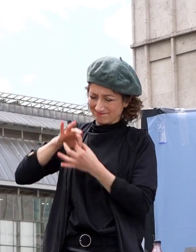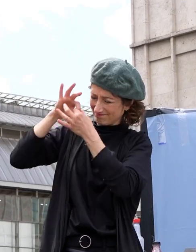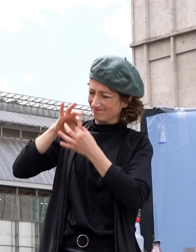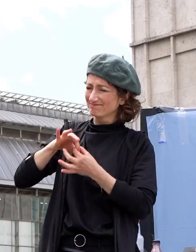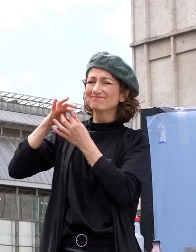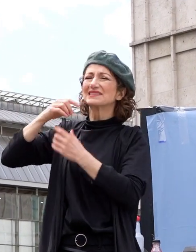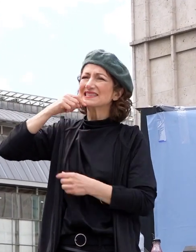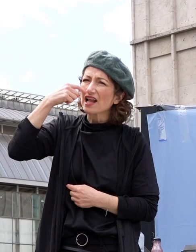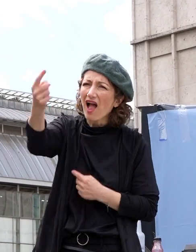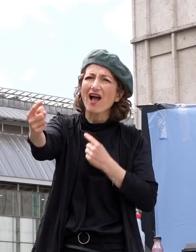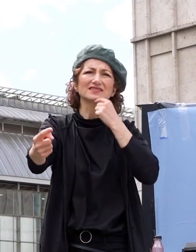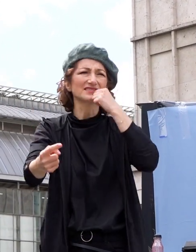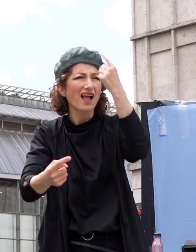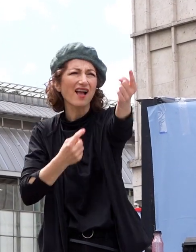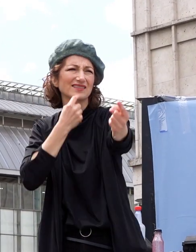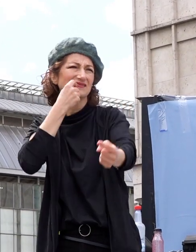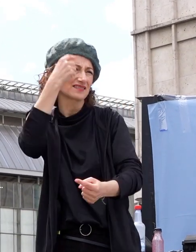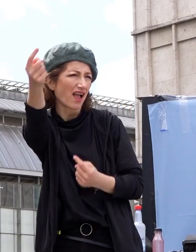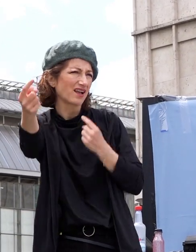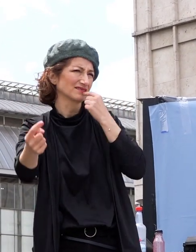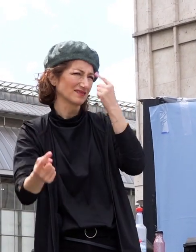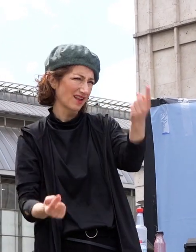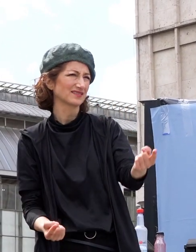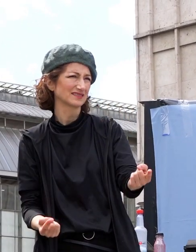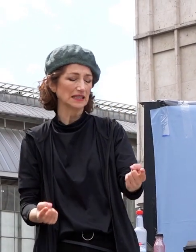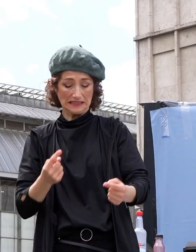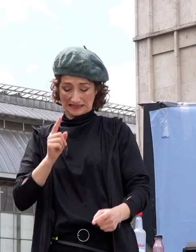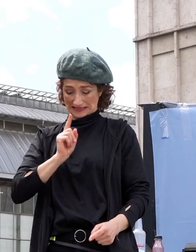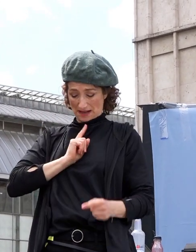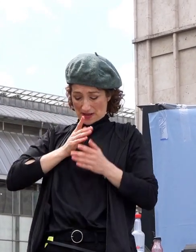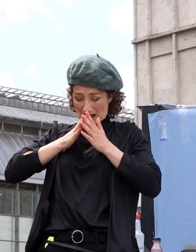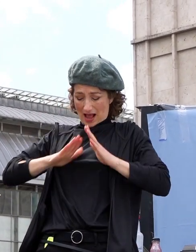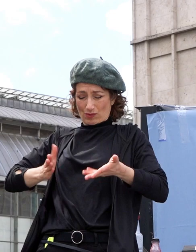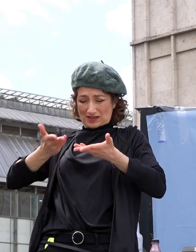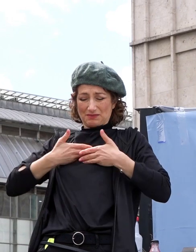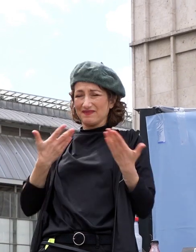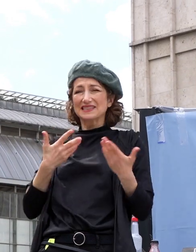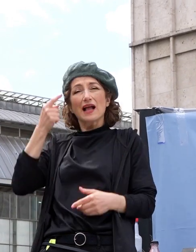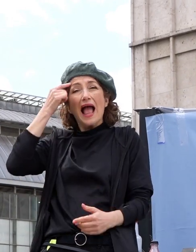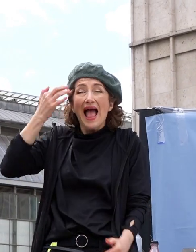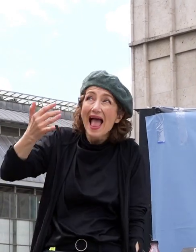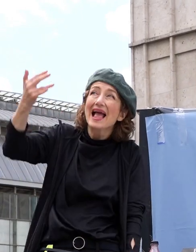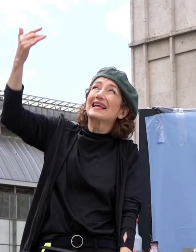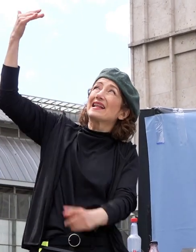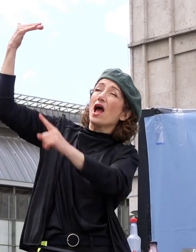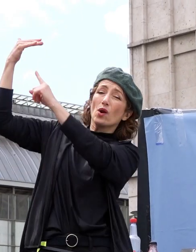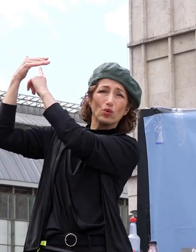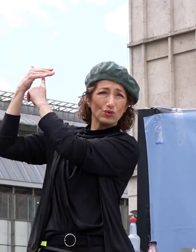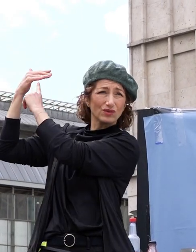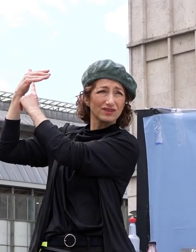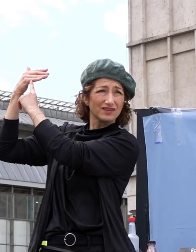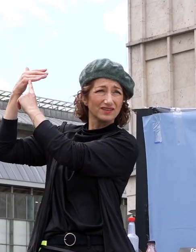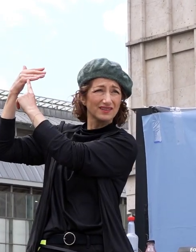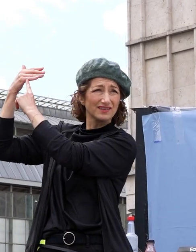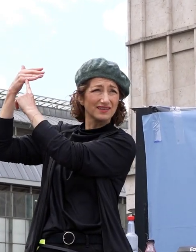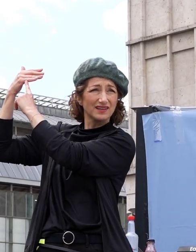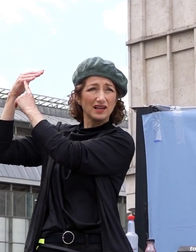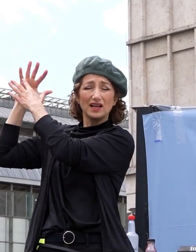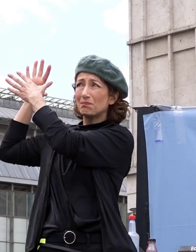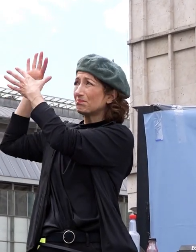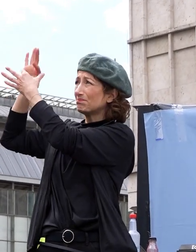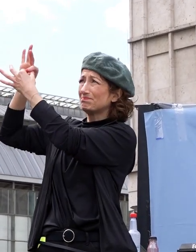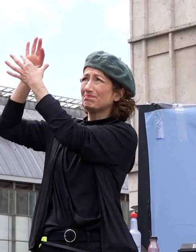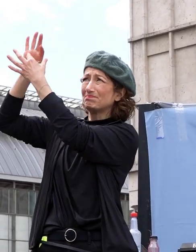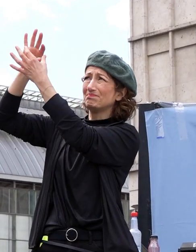One way to heal ourselves is to remember the historic continuity between those who